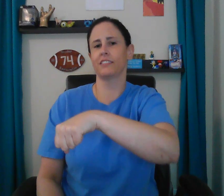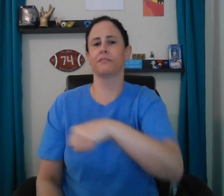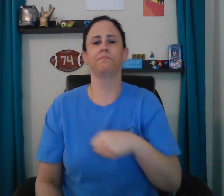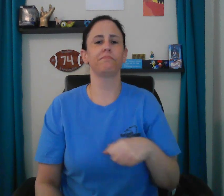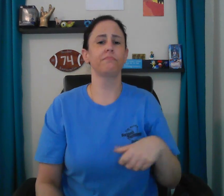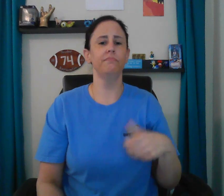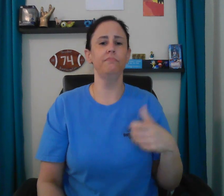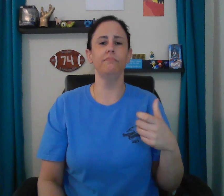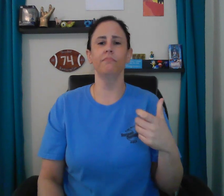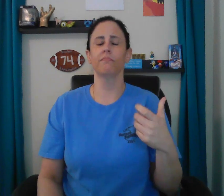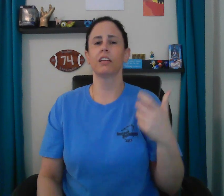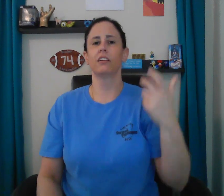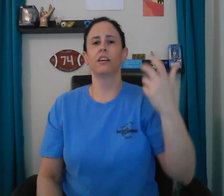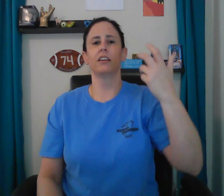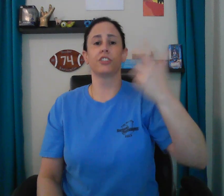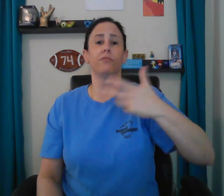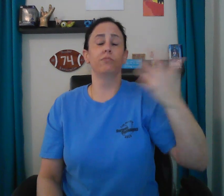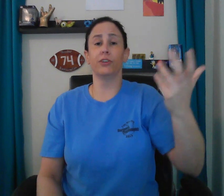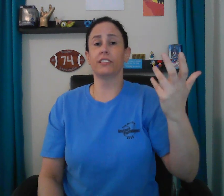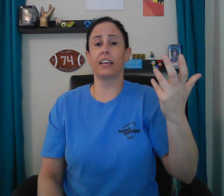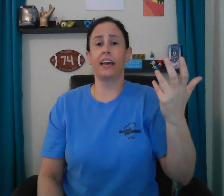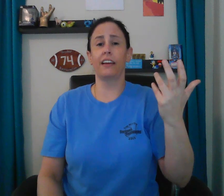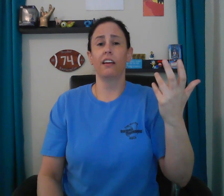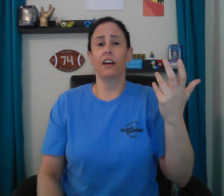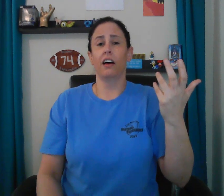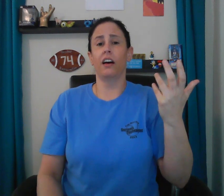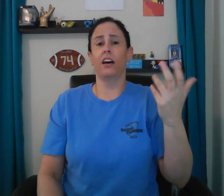fist. So you could say